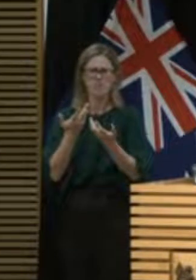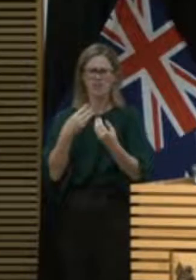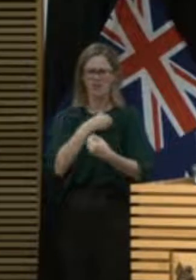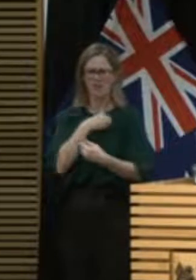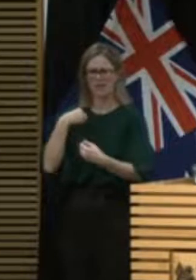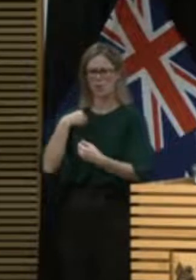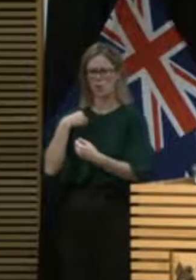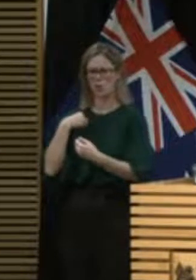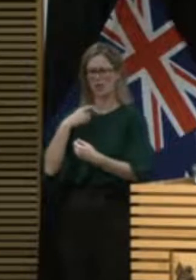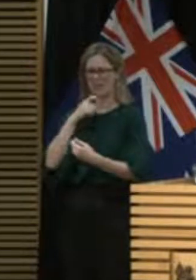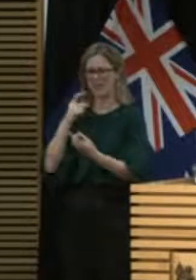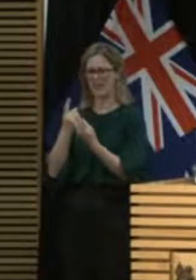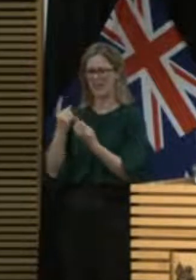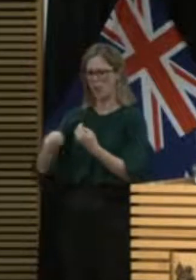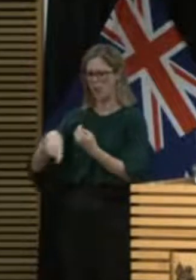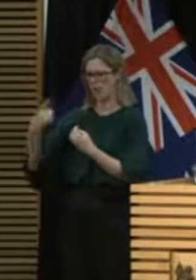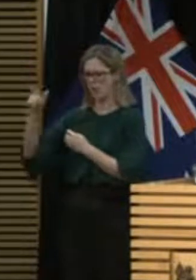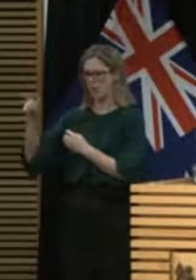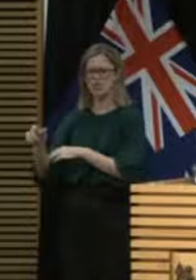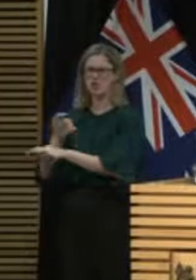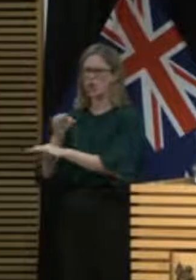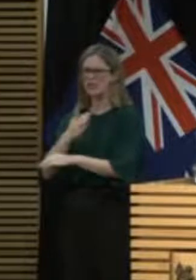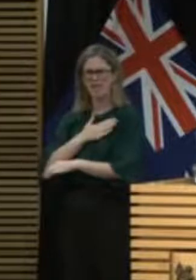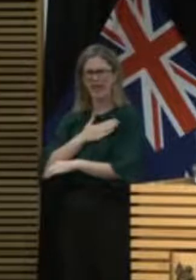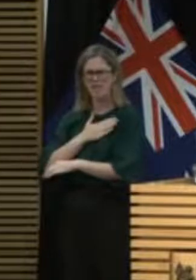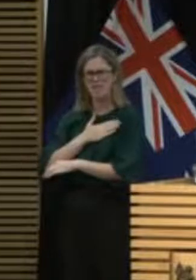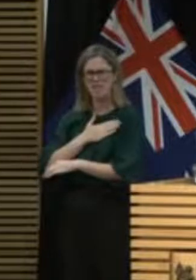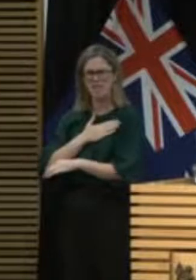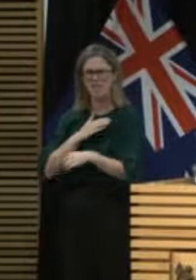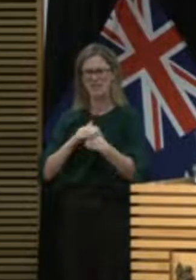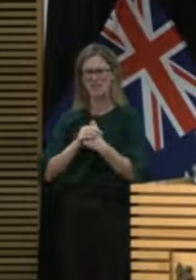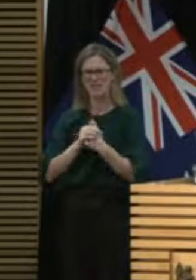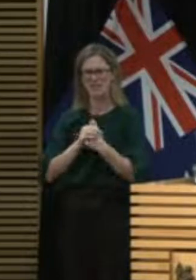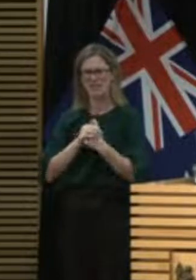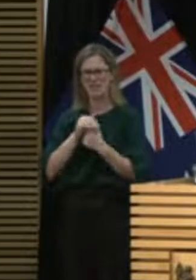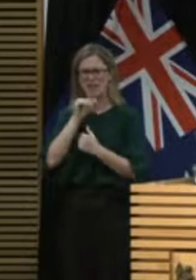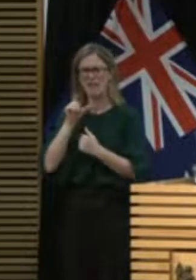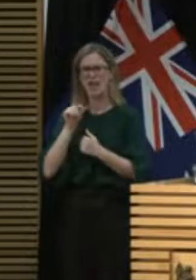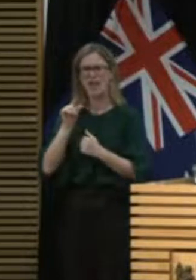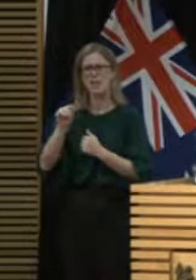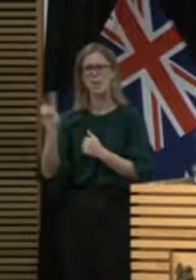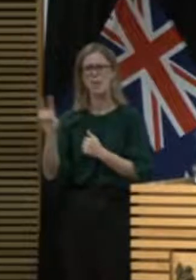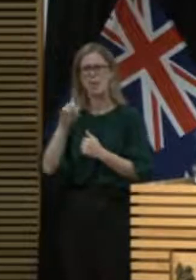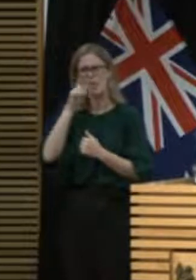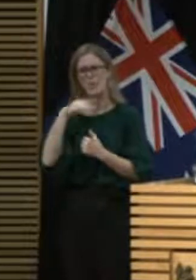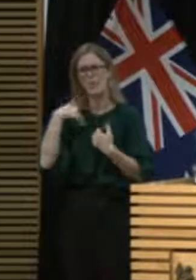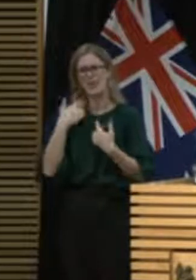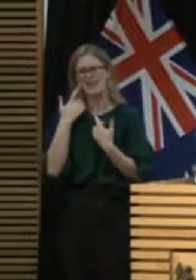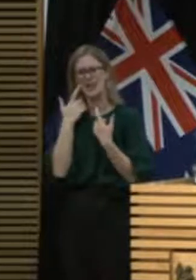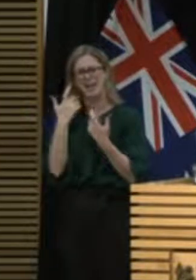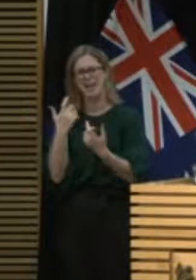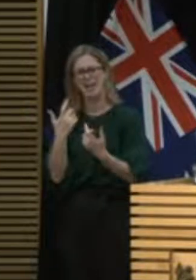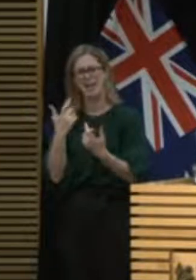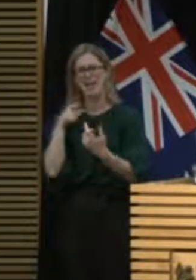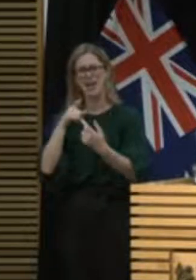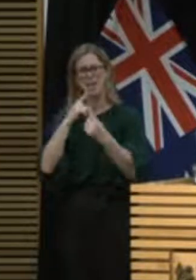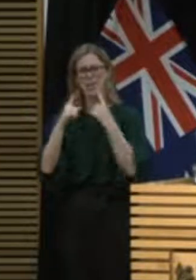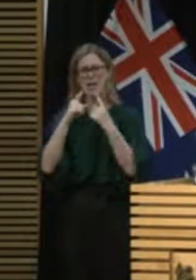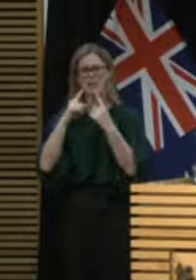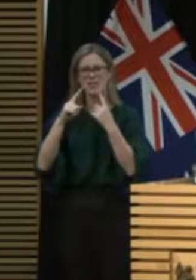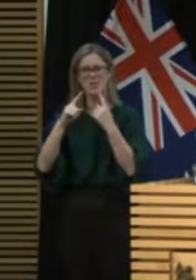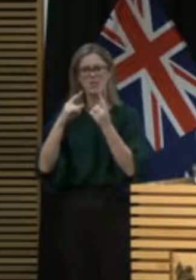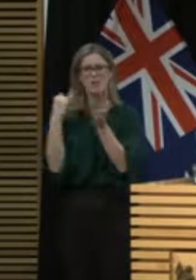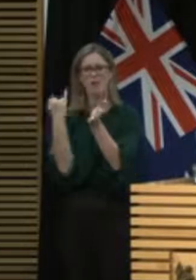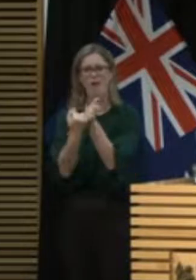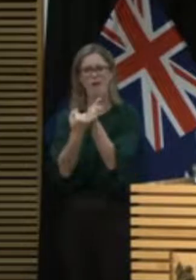medical intervention on behalf of another person, because then when both people require care from a professional, that information that